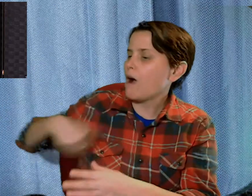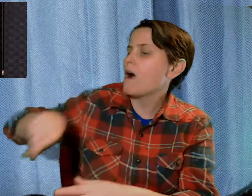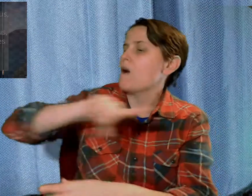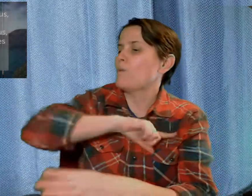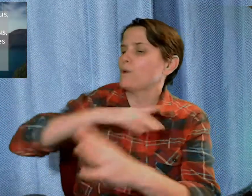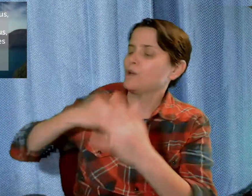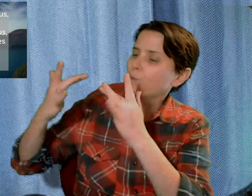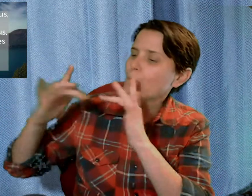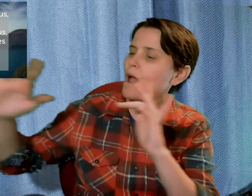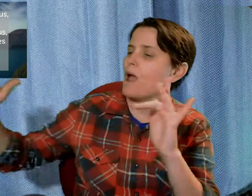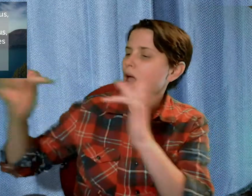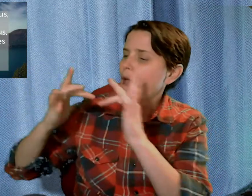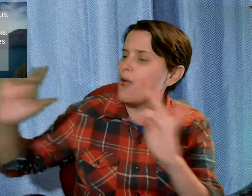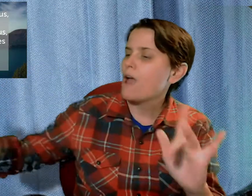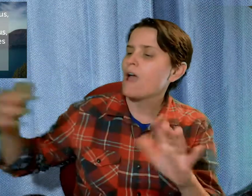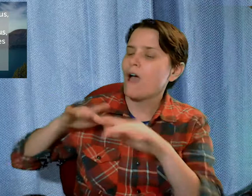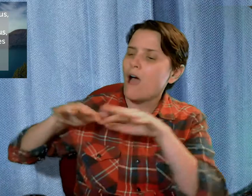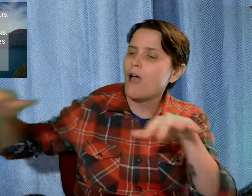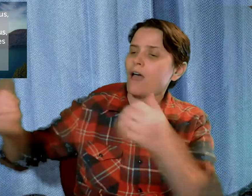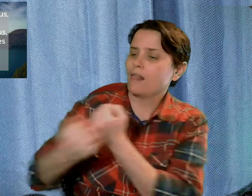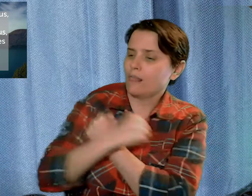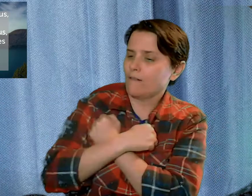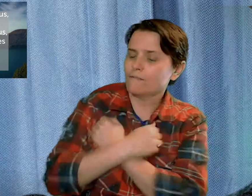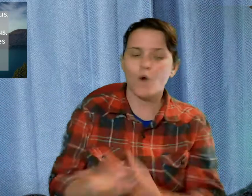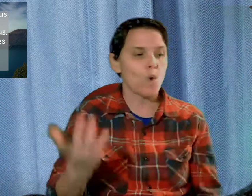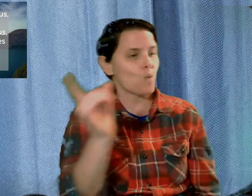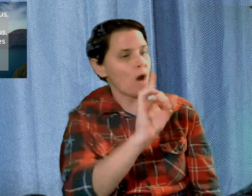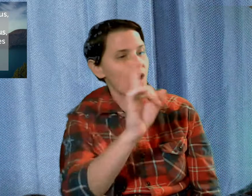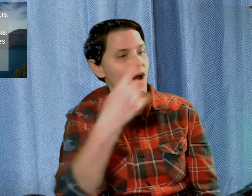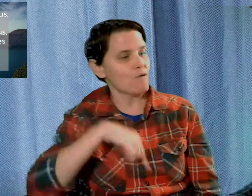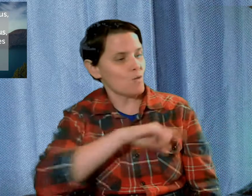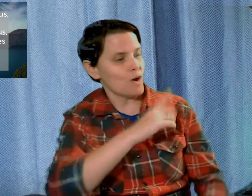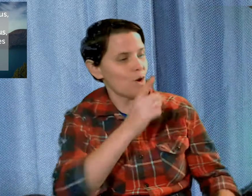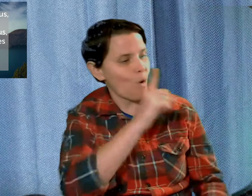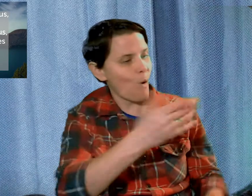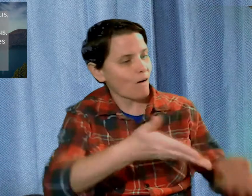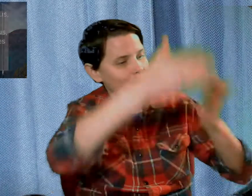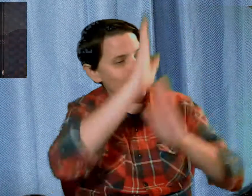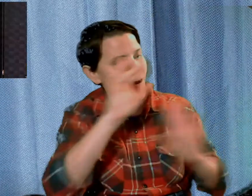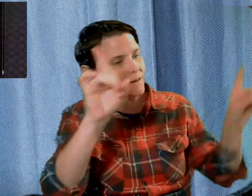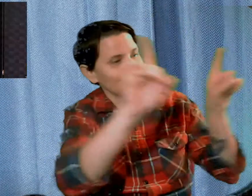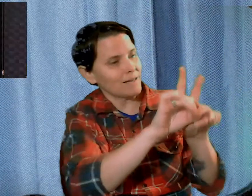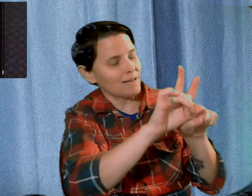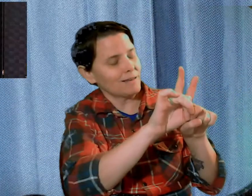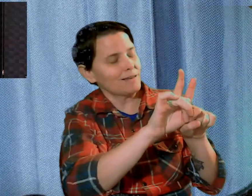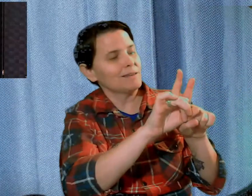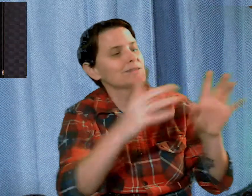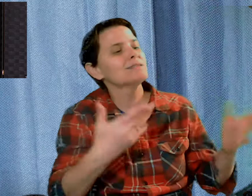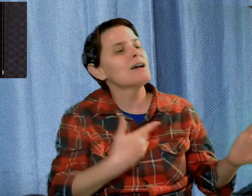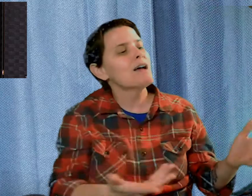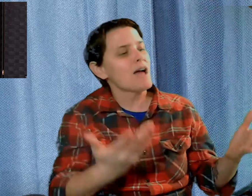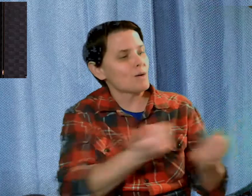love. Wherever we are, God is, and all is swell. And wherever we are,